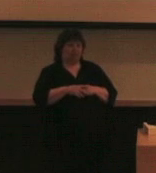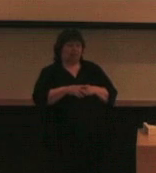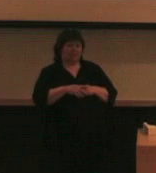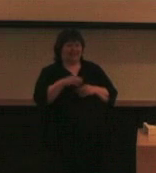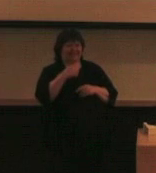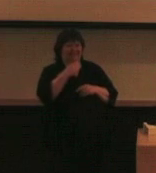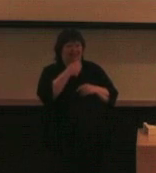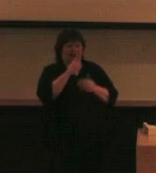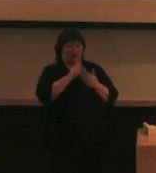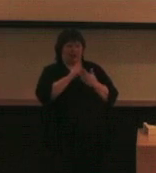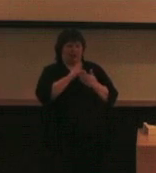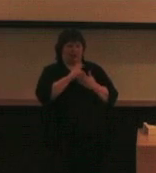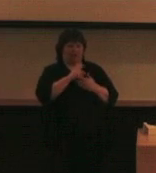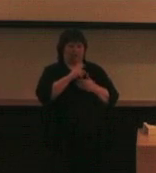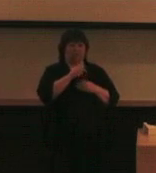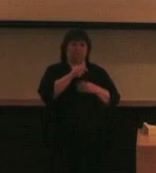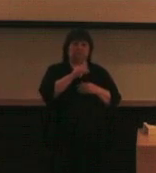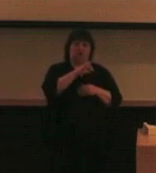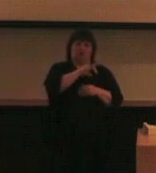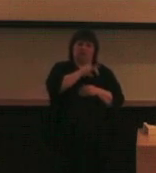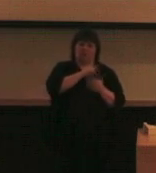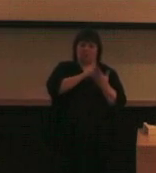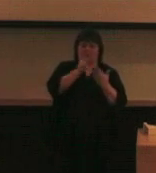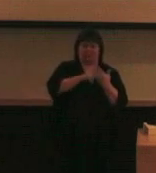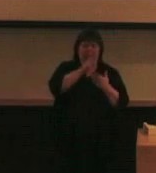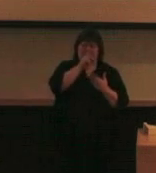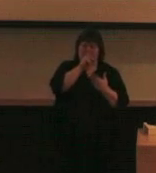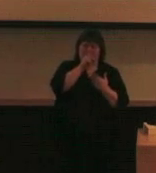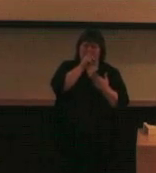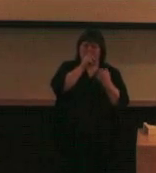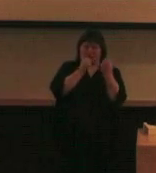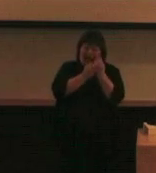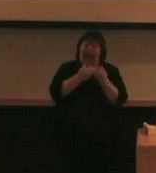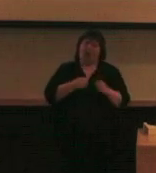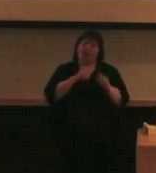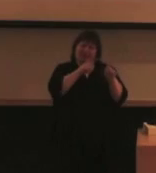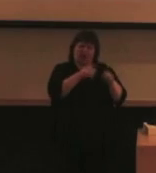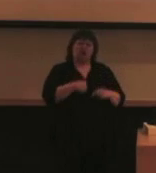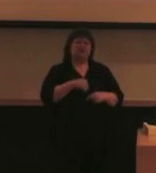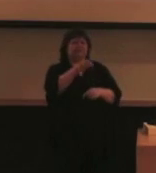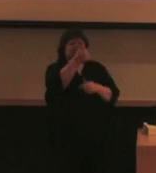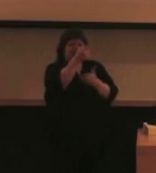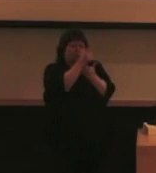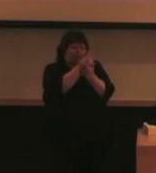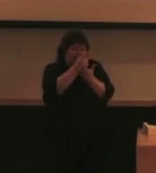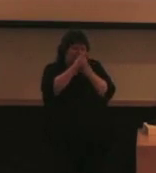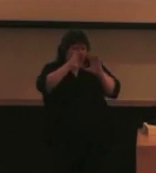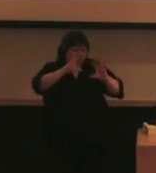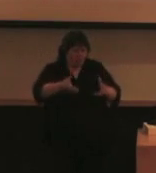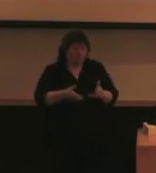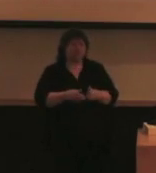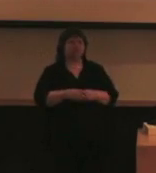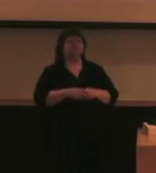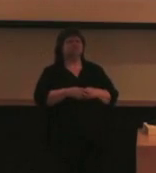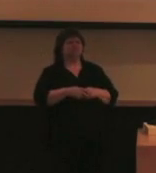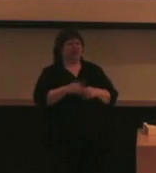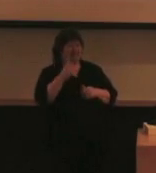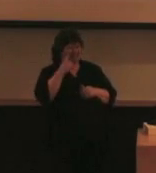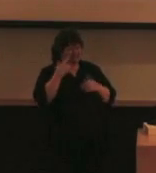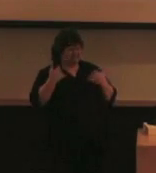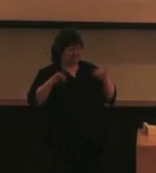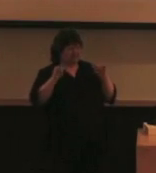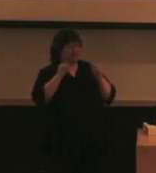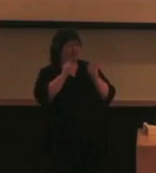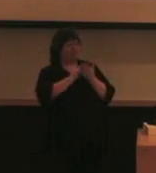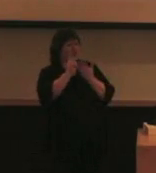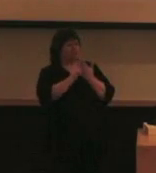this program, not that I'm saying you need to go there, but I went there. It was a 10-week course. I believe they still do the